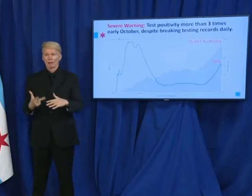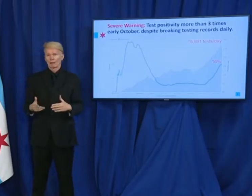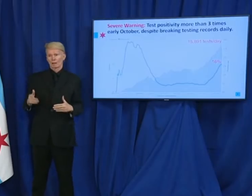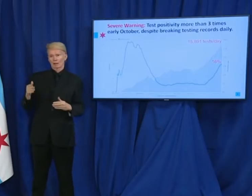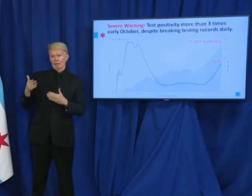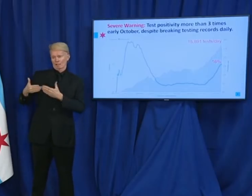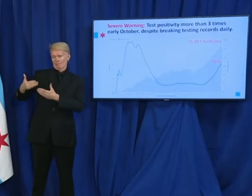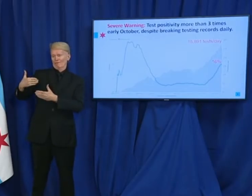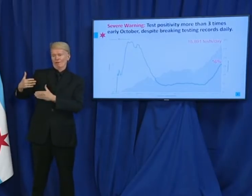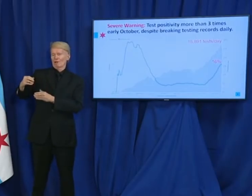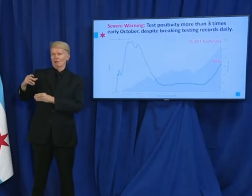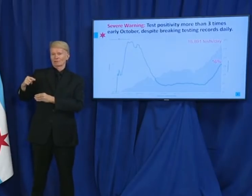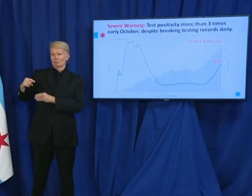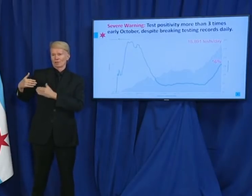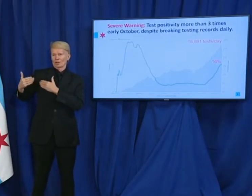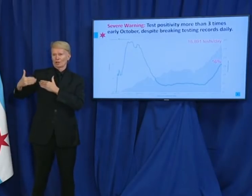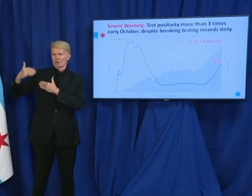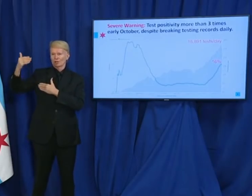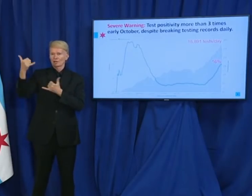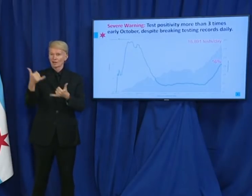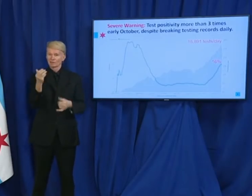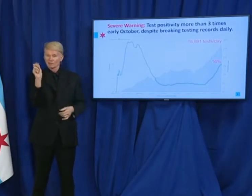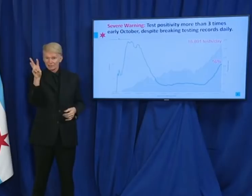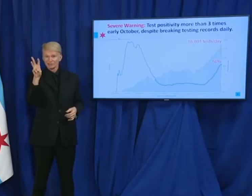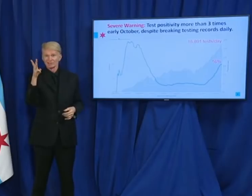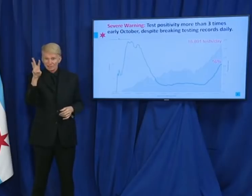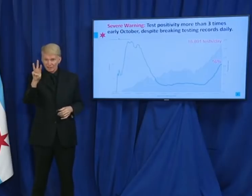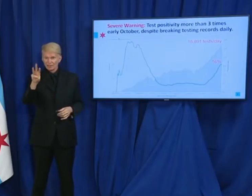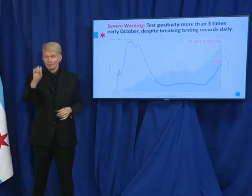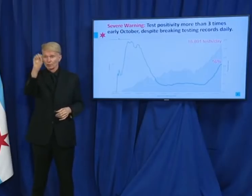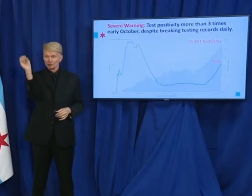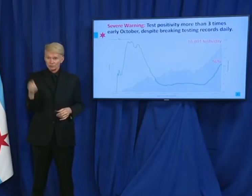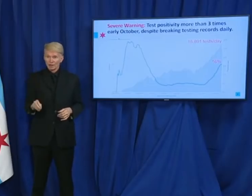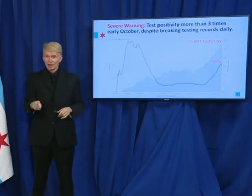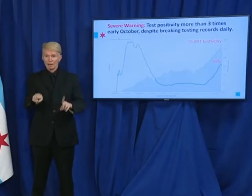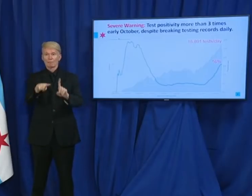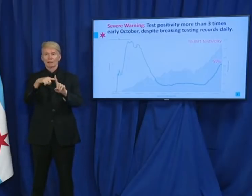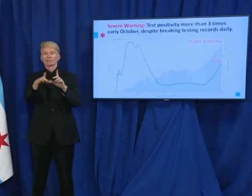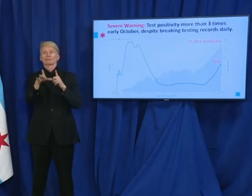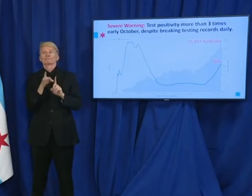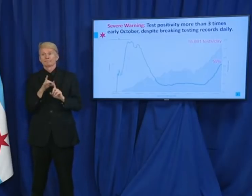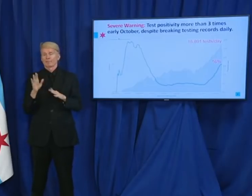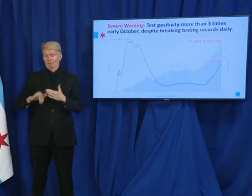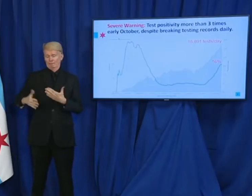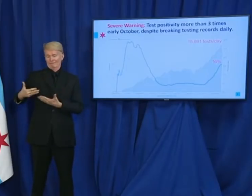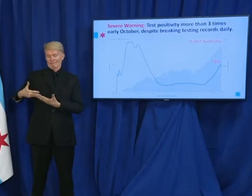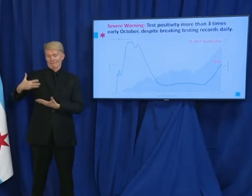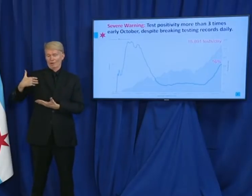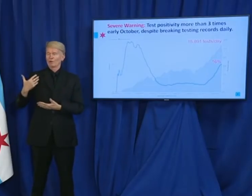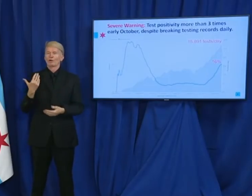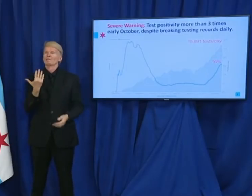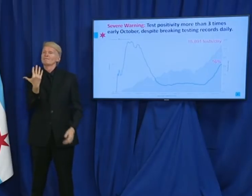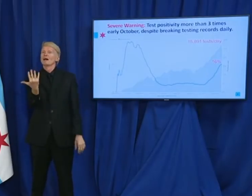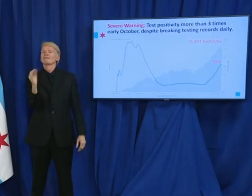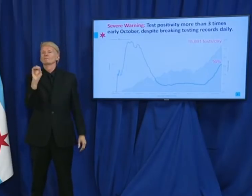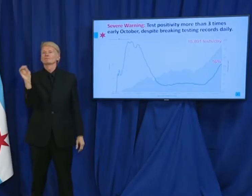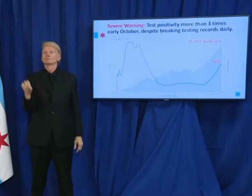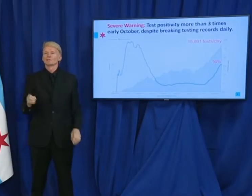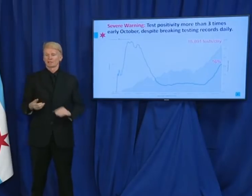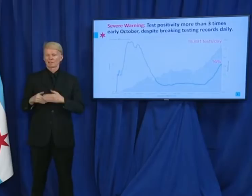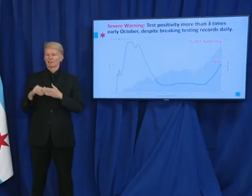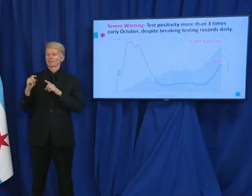at a 16% positivity rate here in Chicago, where we were just at 5% early